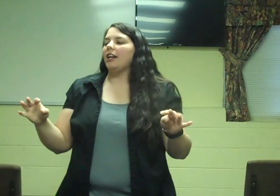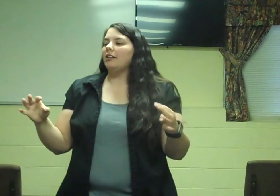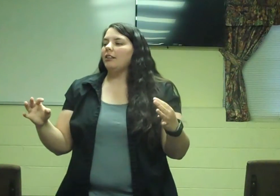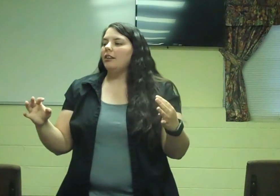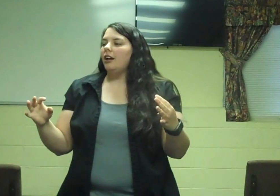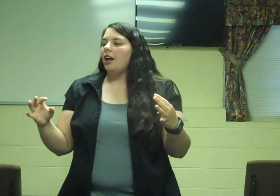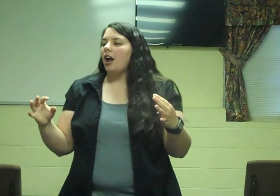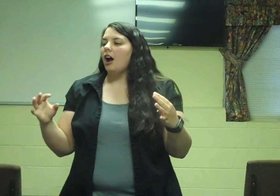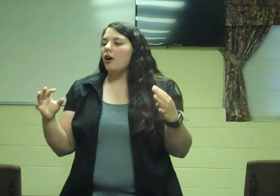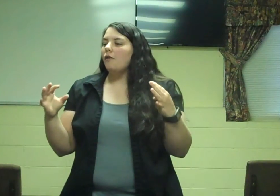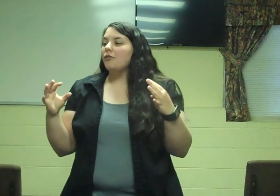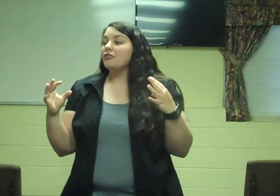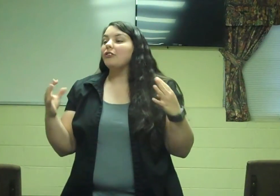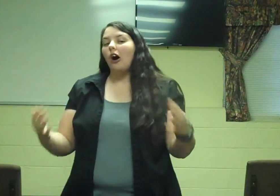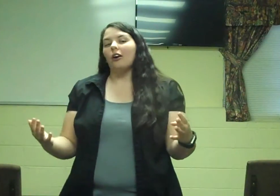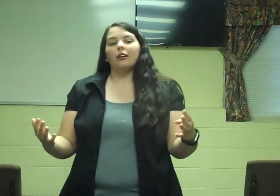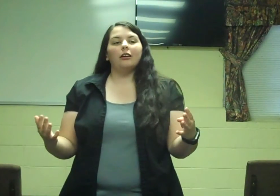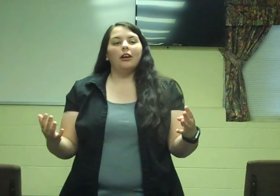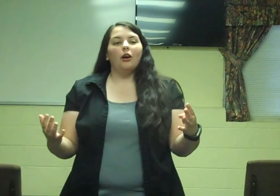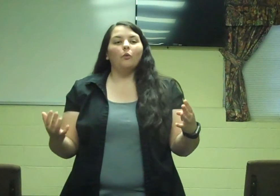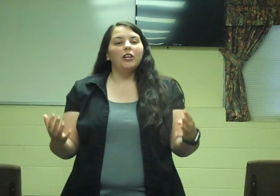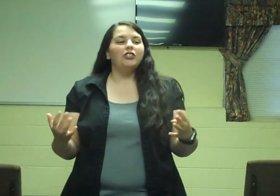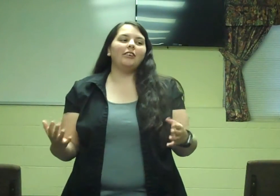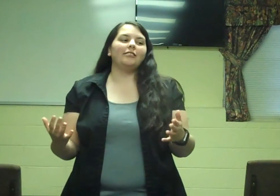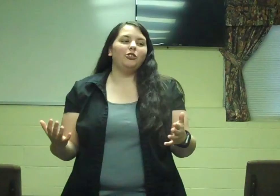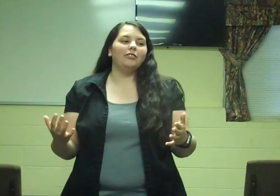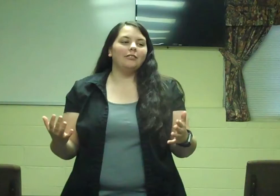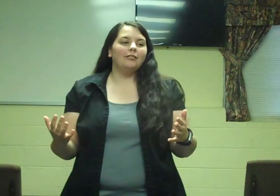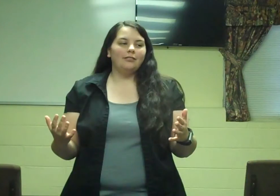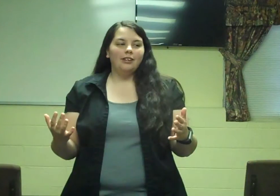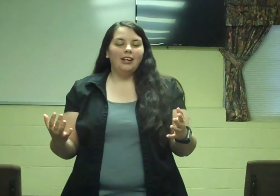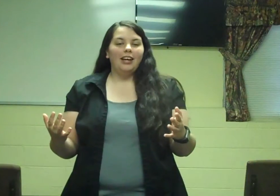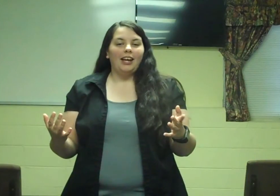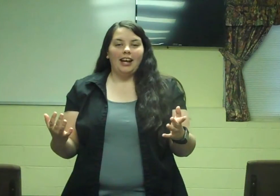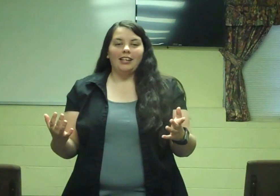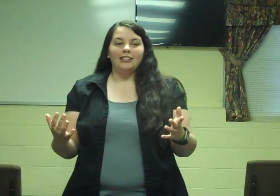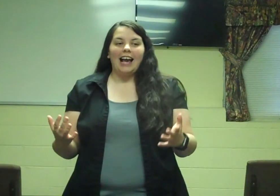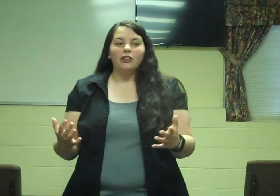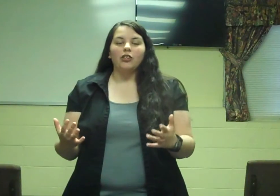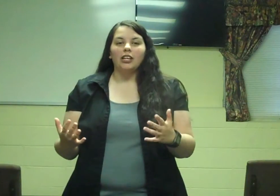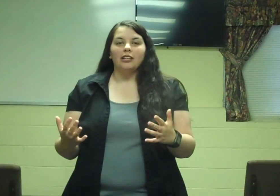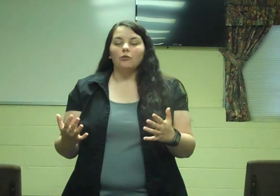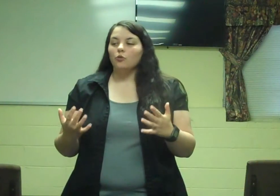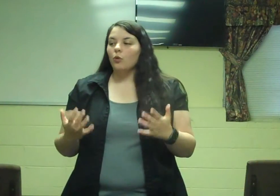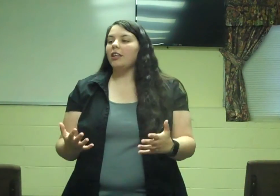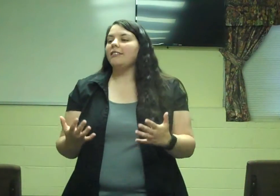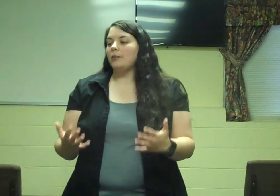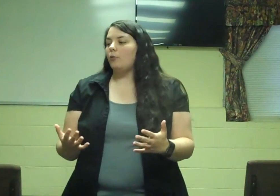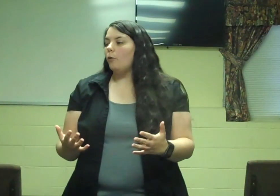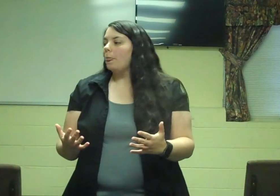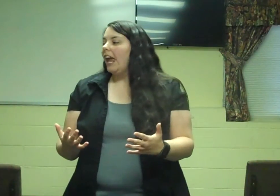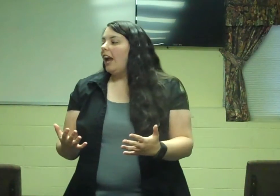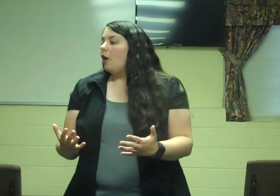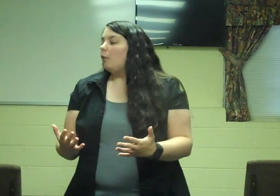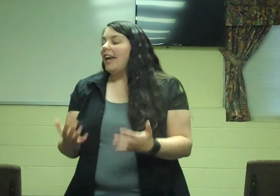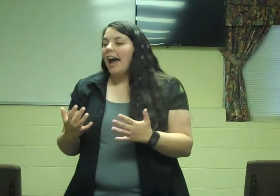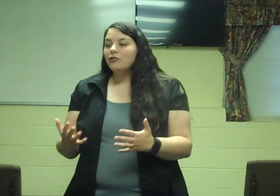line of the song, We Shall See Jesus. And it's actually really simple. We have